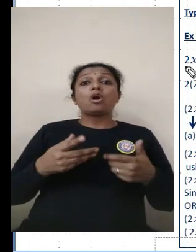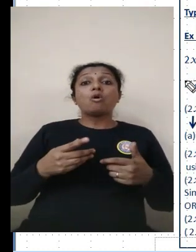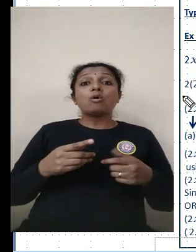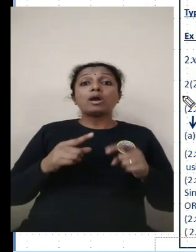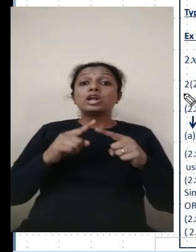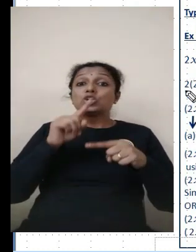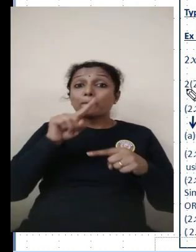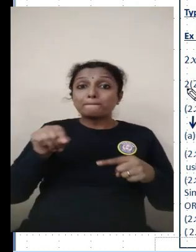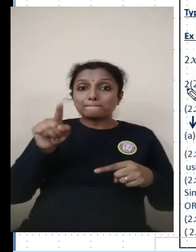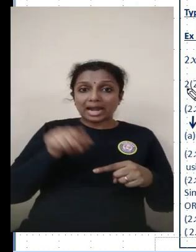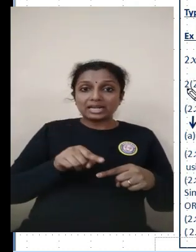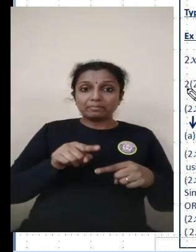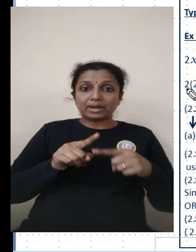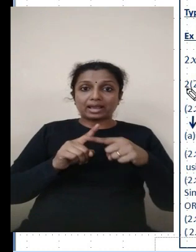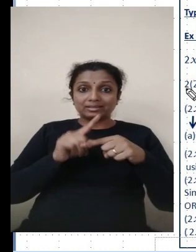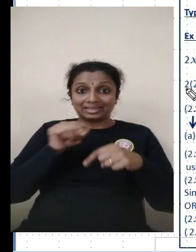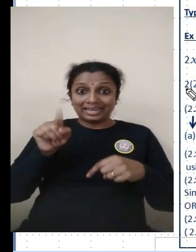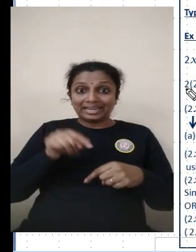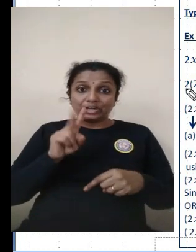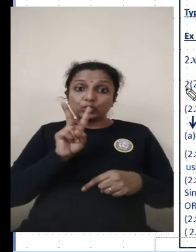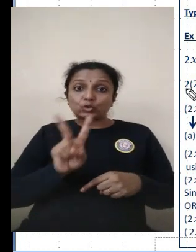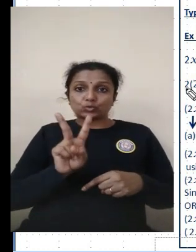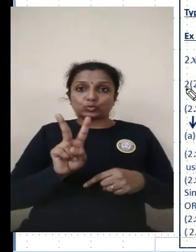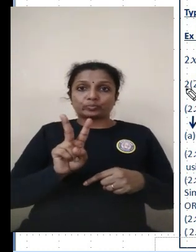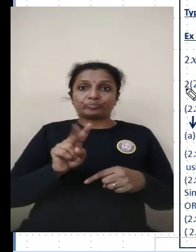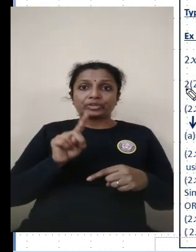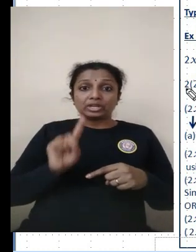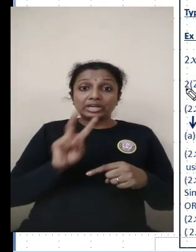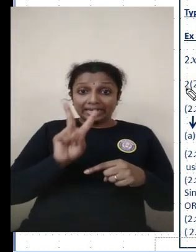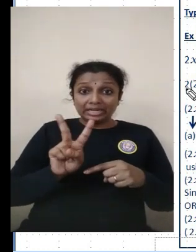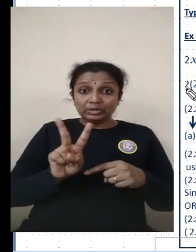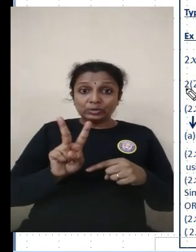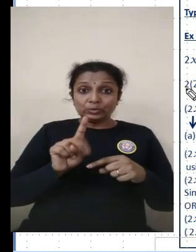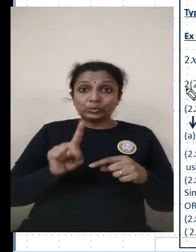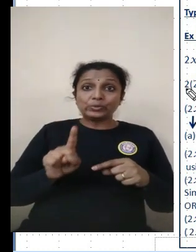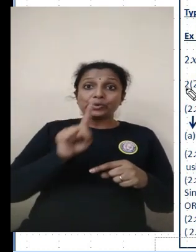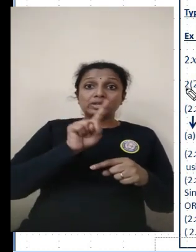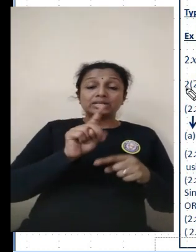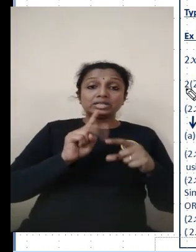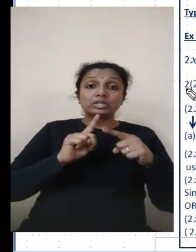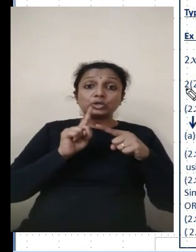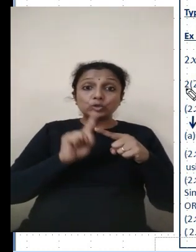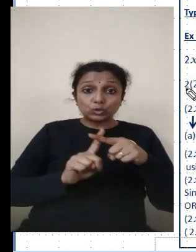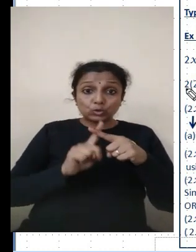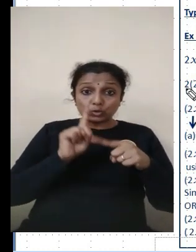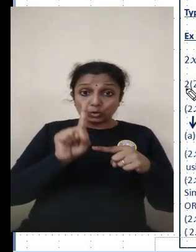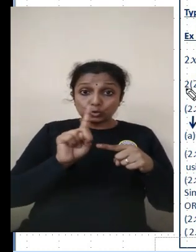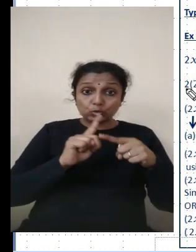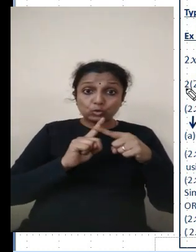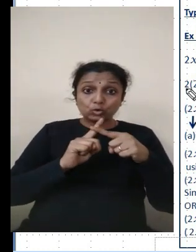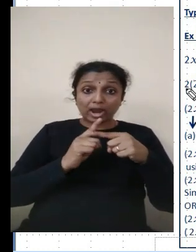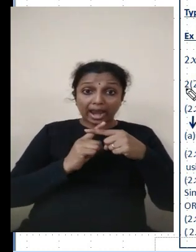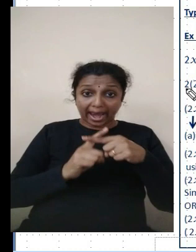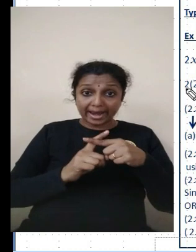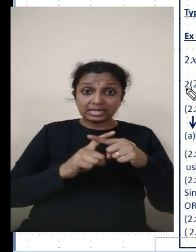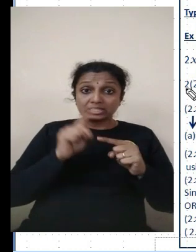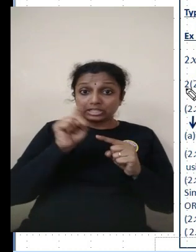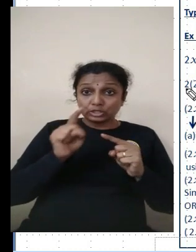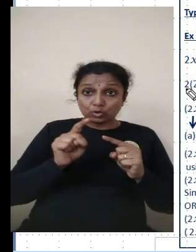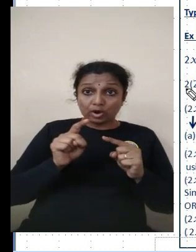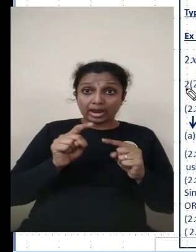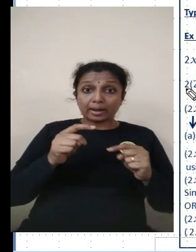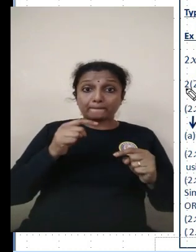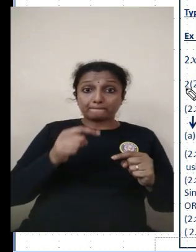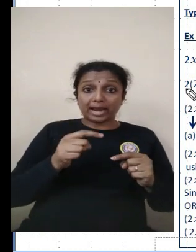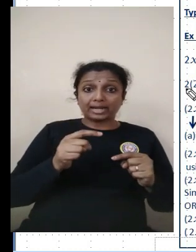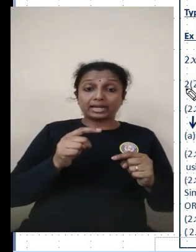not a complete square, what you have to do is you have to multiply it by the same number, that is multiply by 2, you